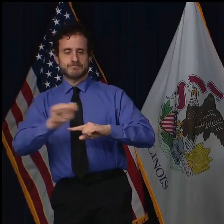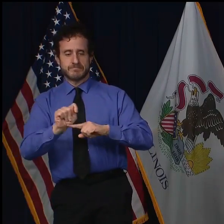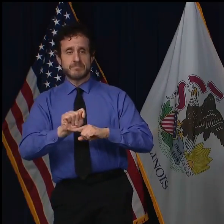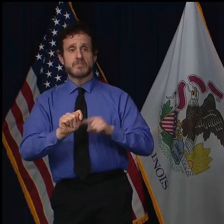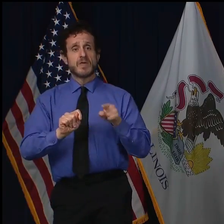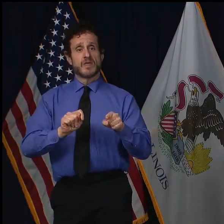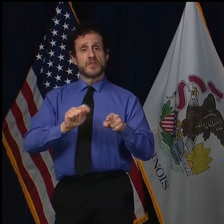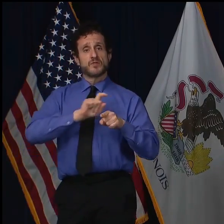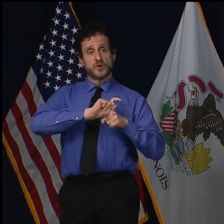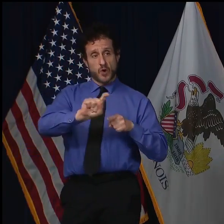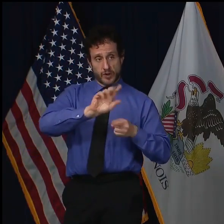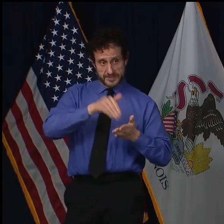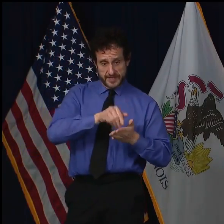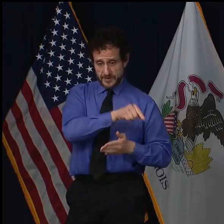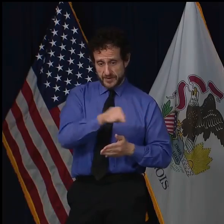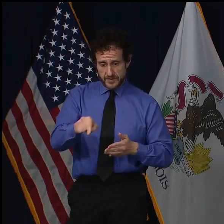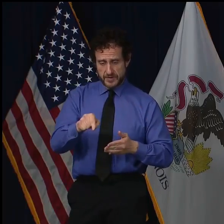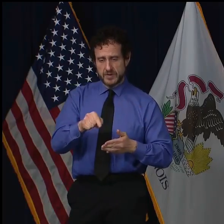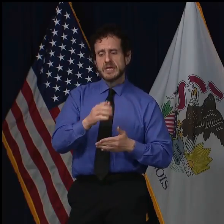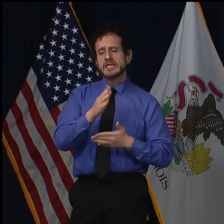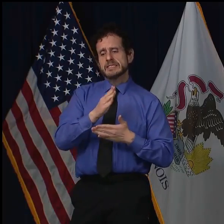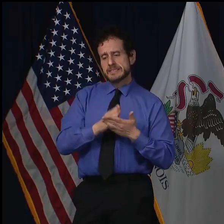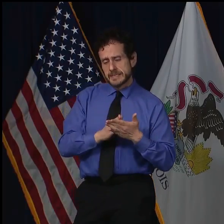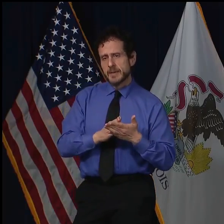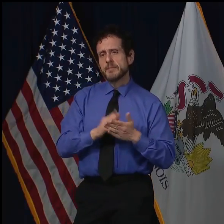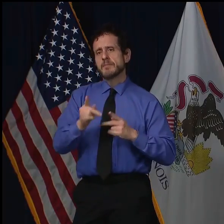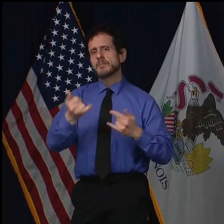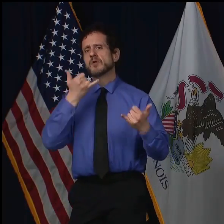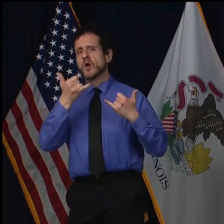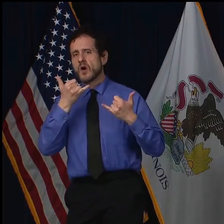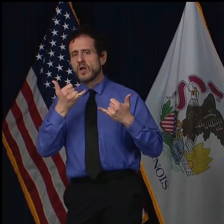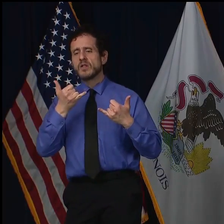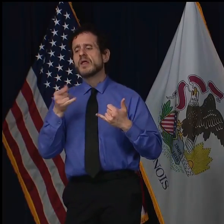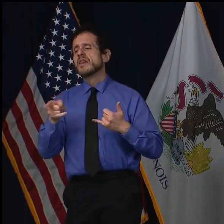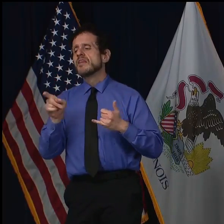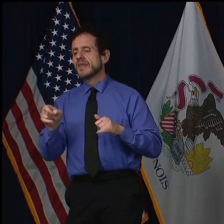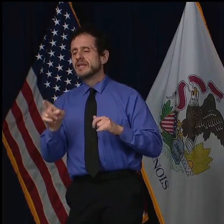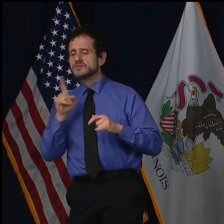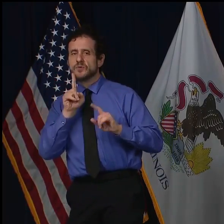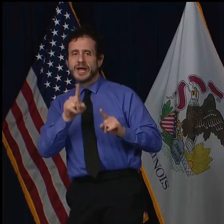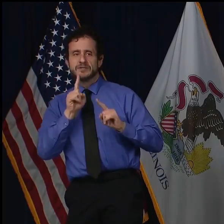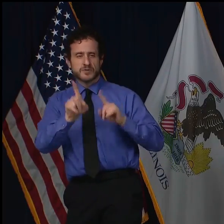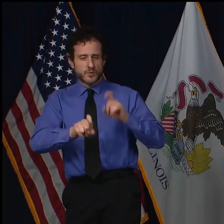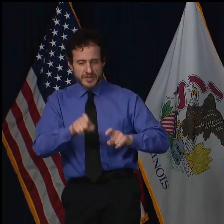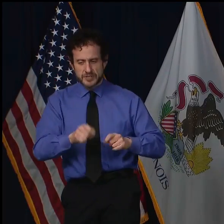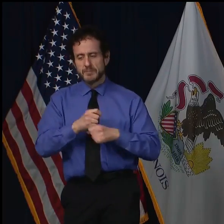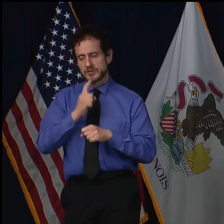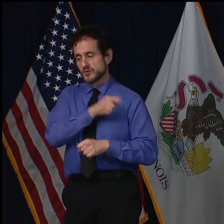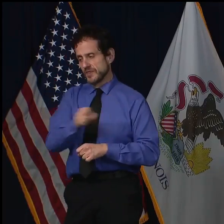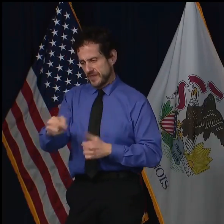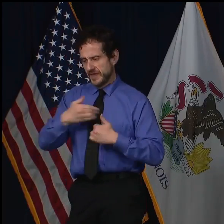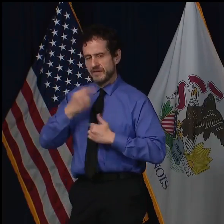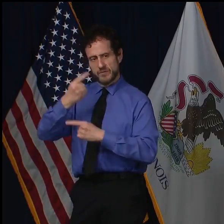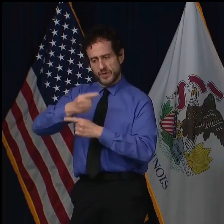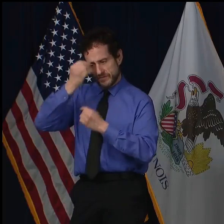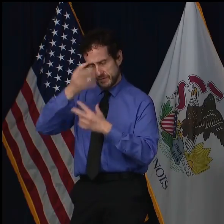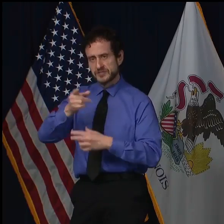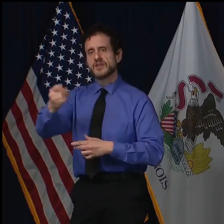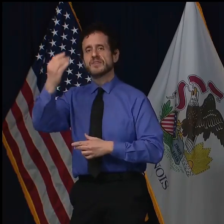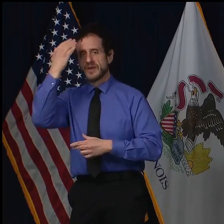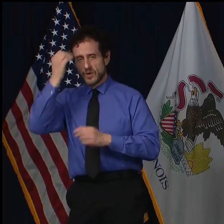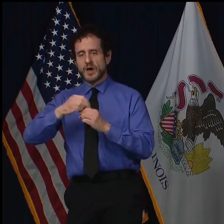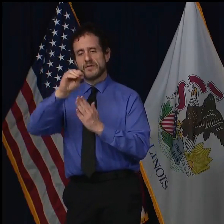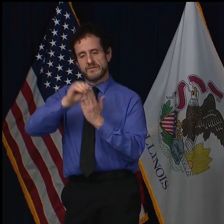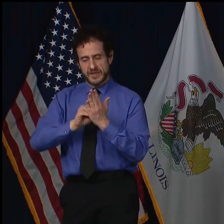that call center is answering questions, making sure that people have the right information so that they know how to fill it out when they